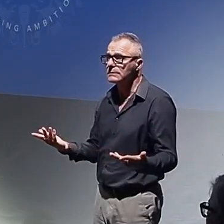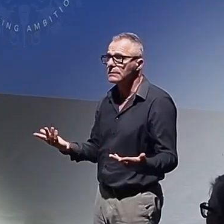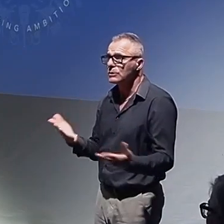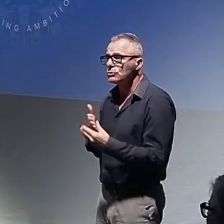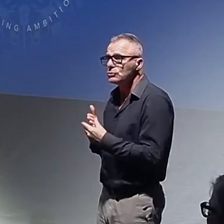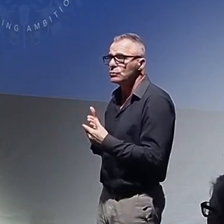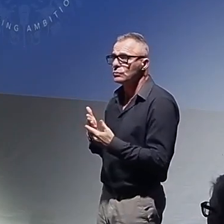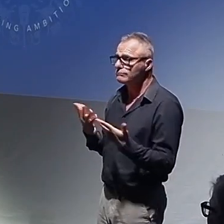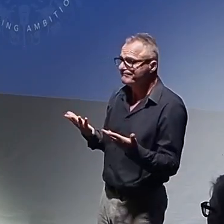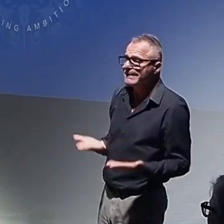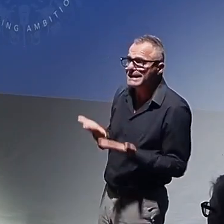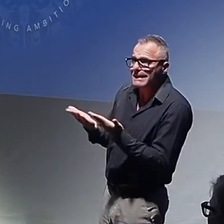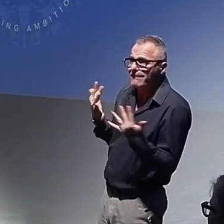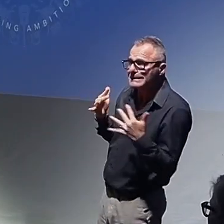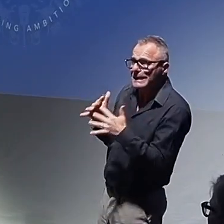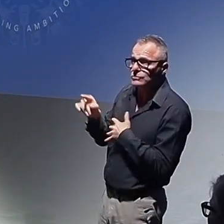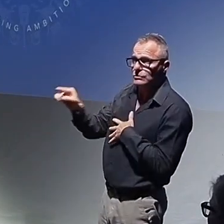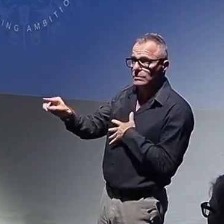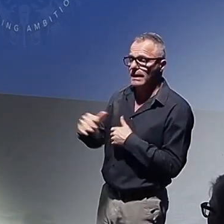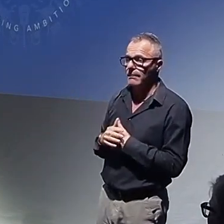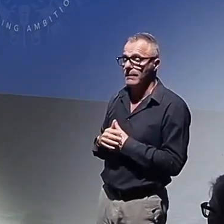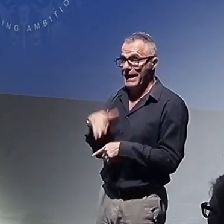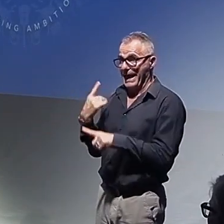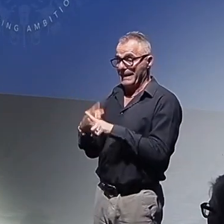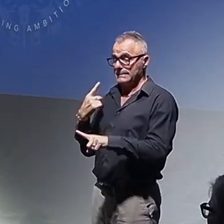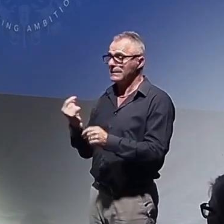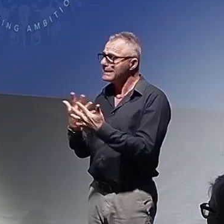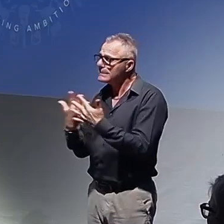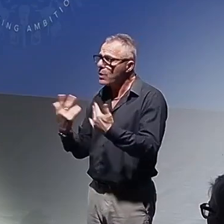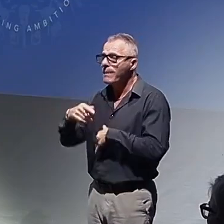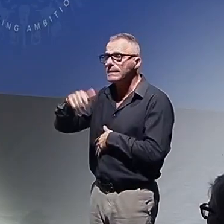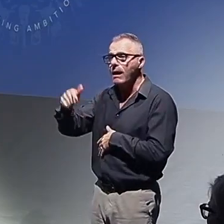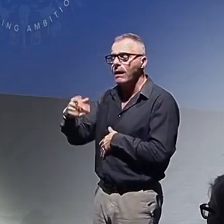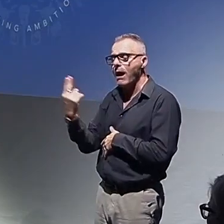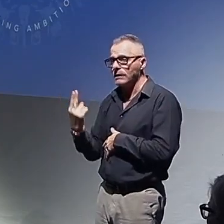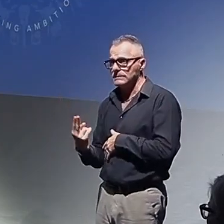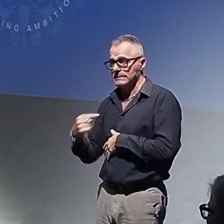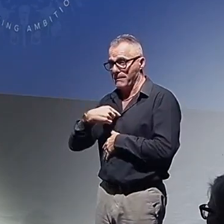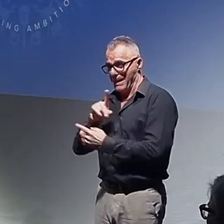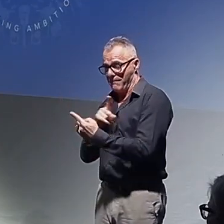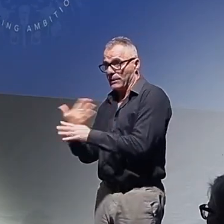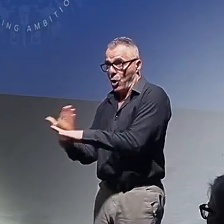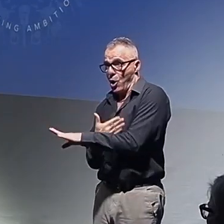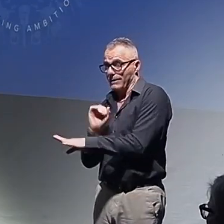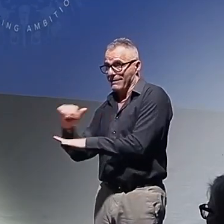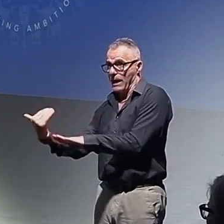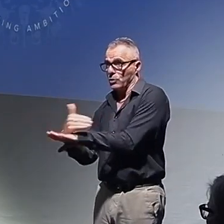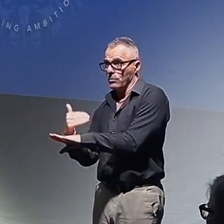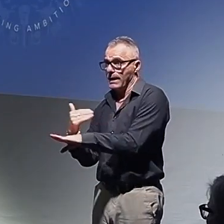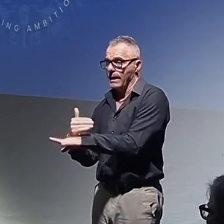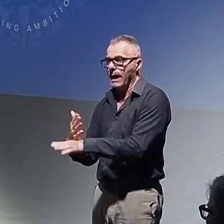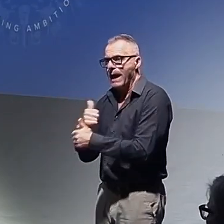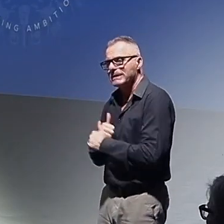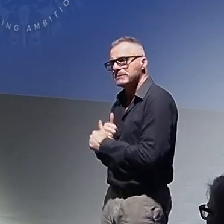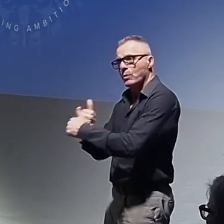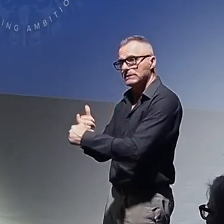direct attention to them. And then suddenly there's so many artists that I've you know, met very early on in their careers and really got behind, and we're